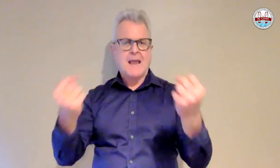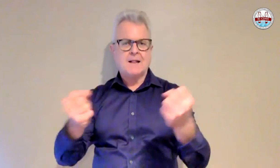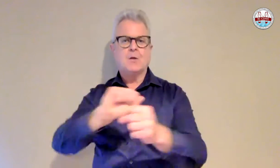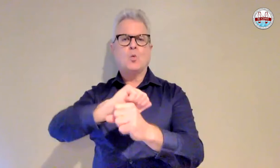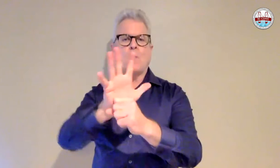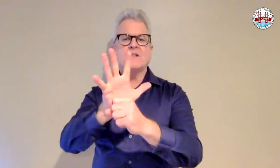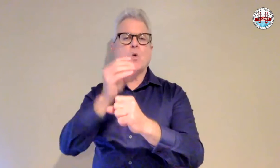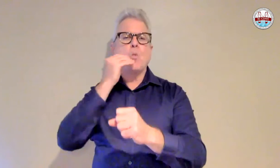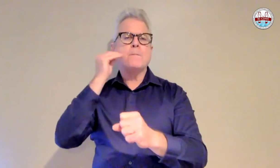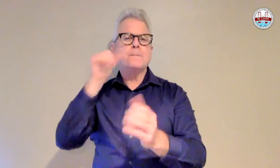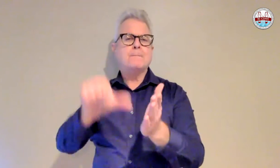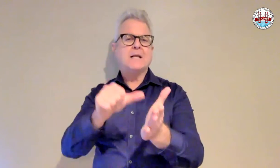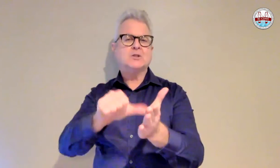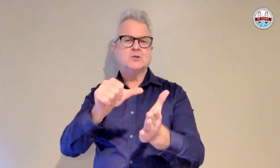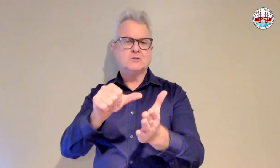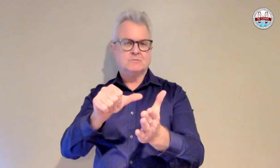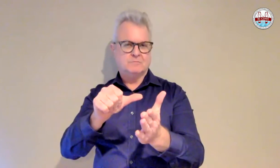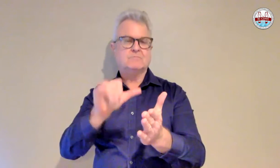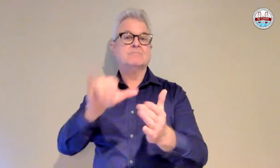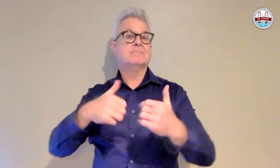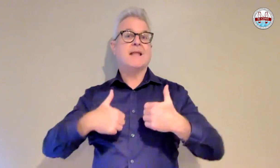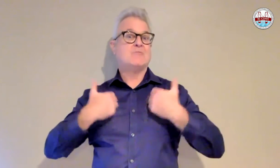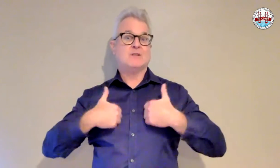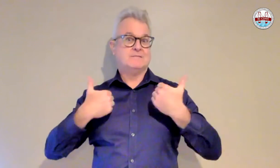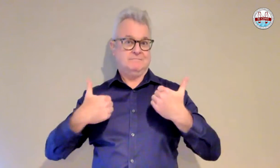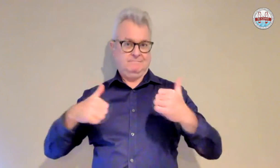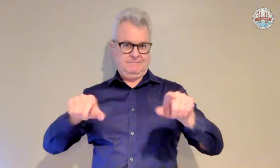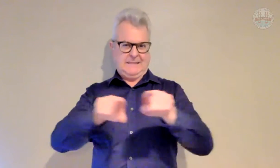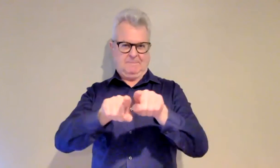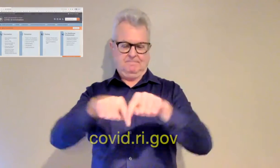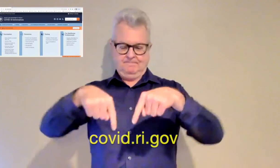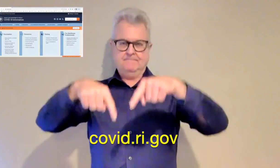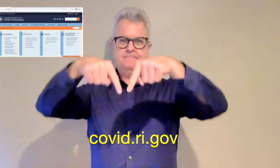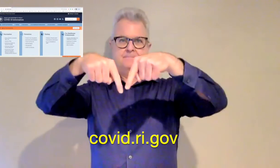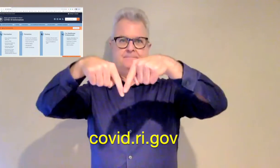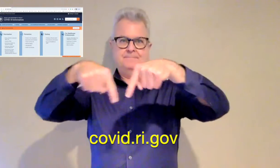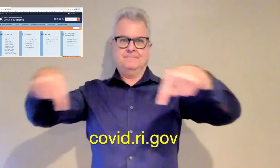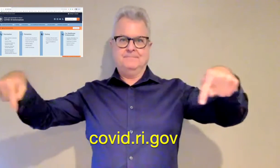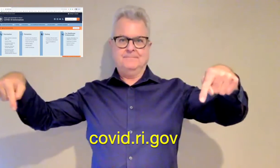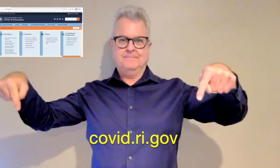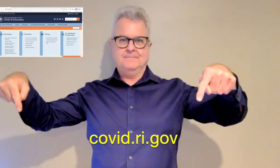You will go to the Rhode Island Department of Health COVID website page, and the address is listed below.